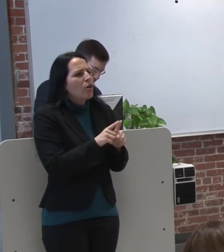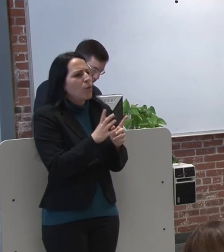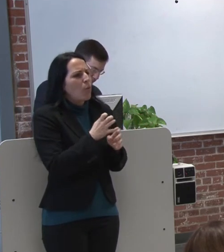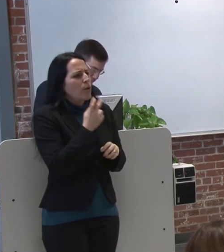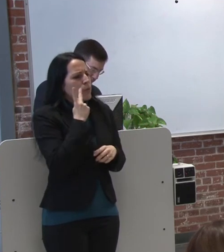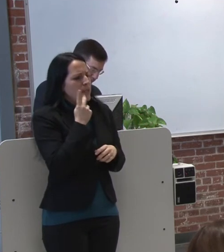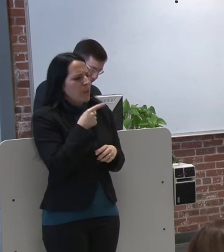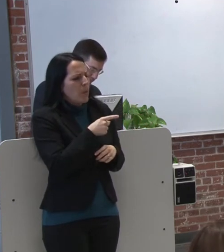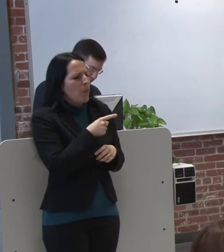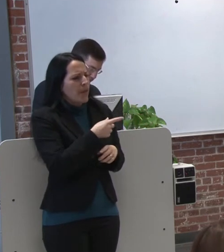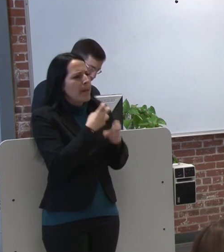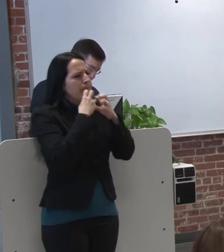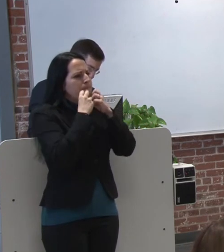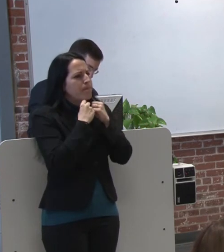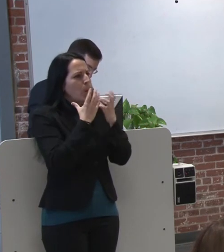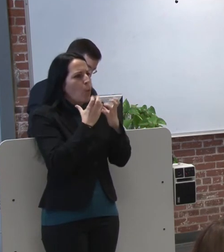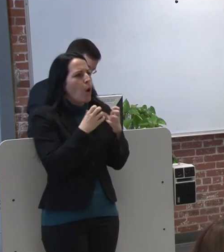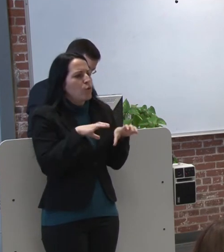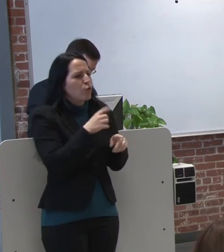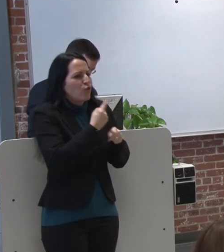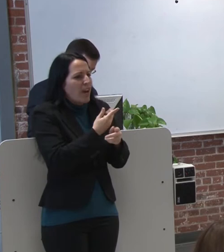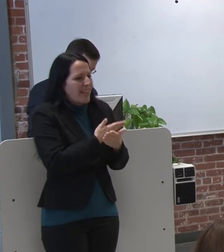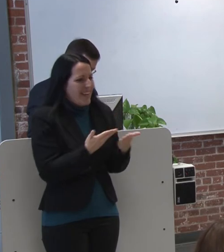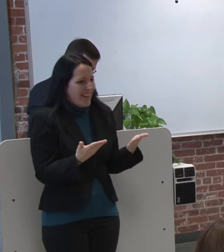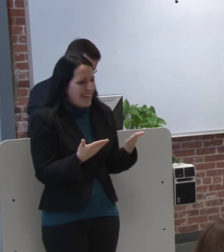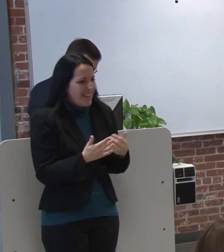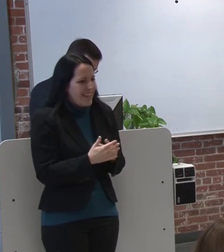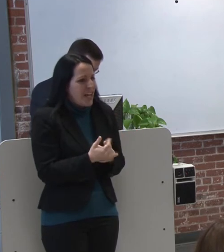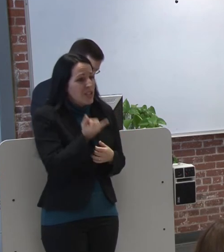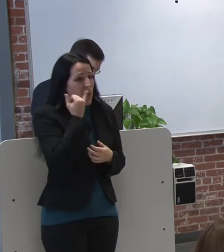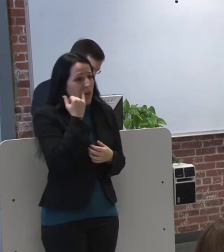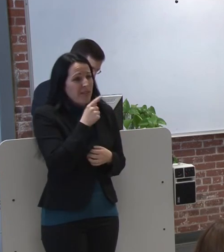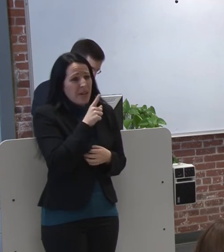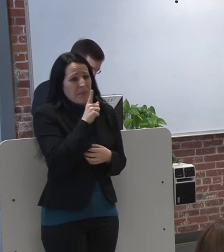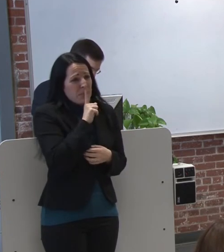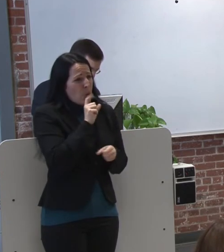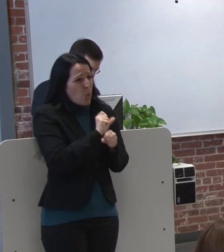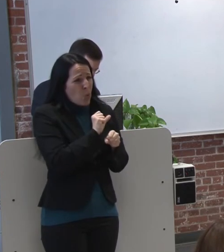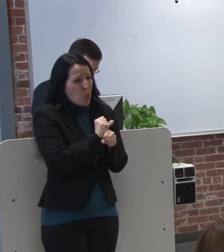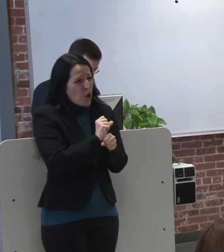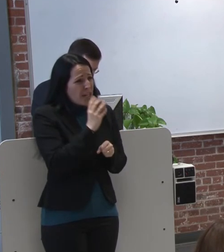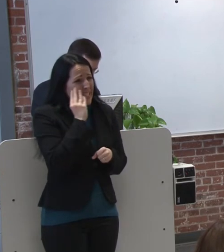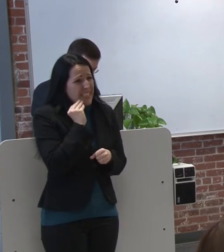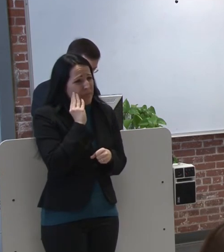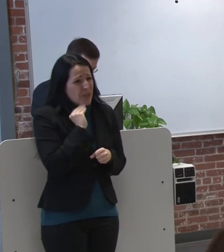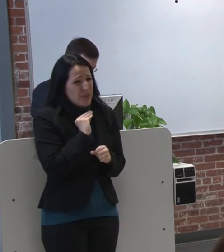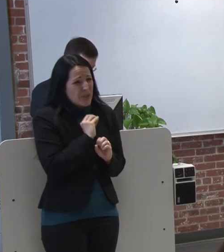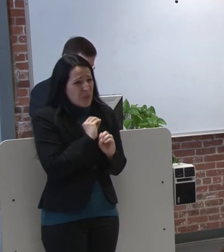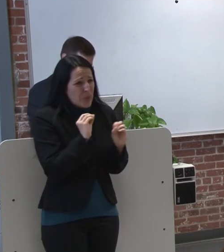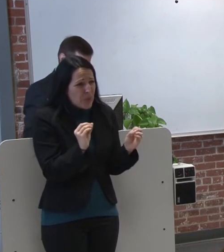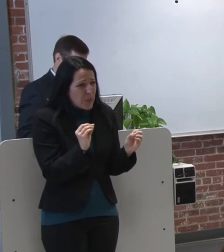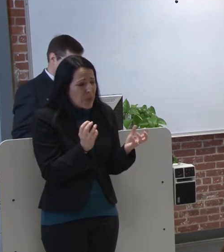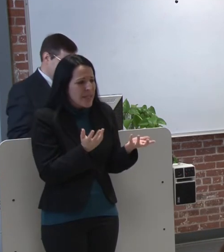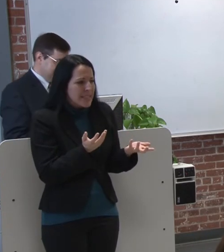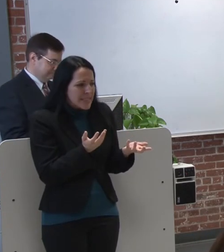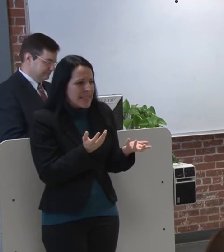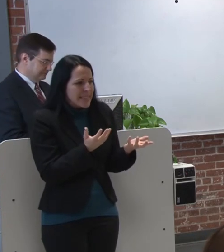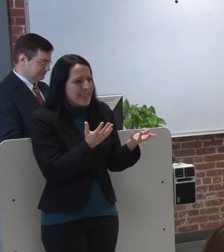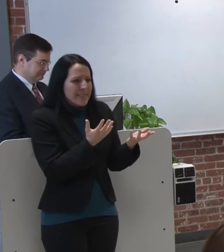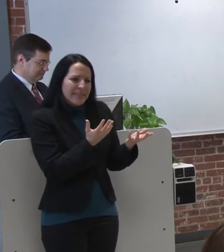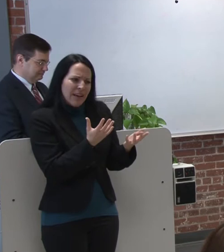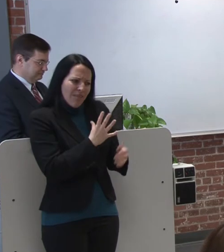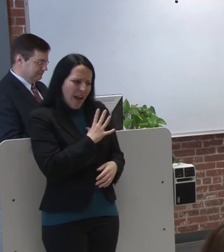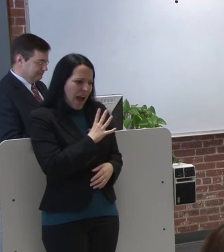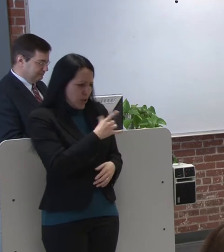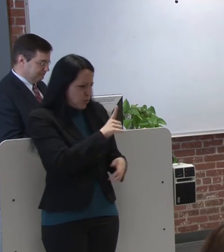care about getting it right. So if they don't have work experience of any kind, I mean, I'd just love to see somebody who showed up